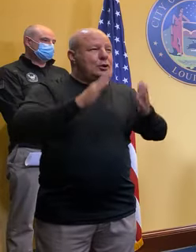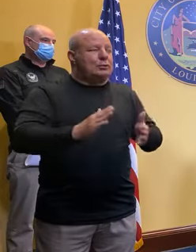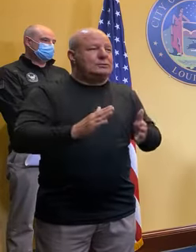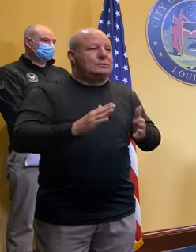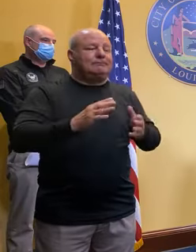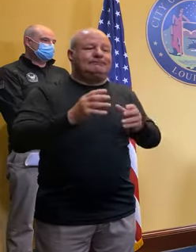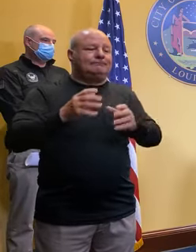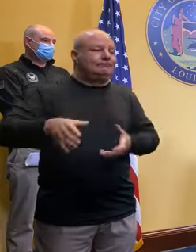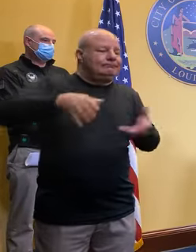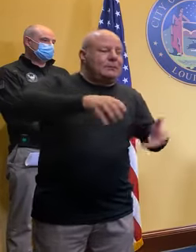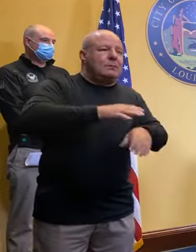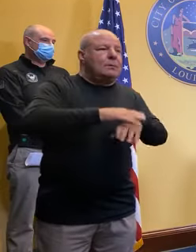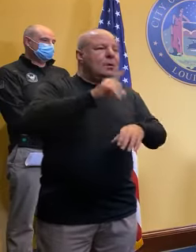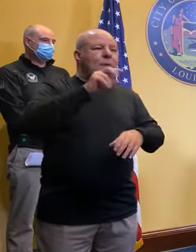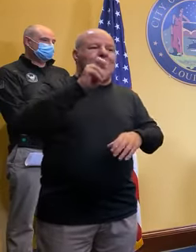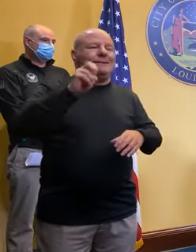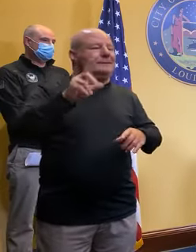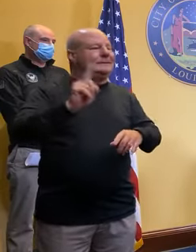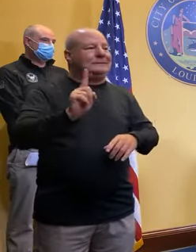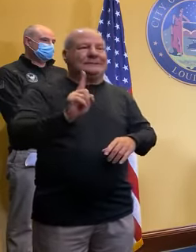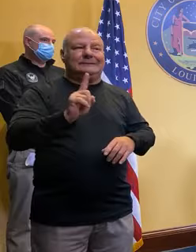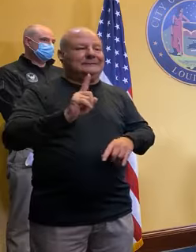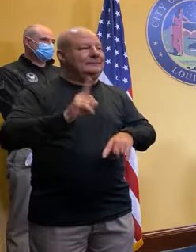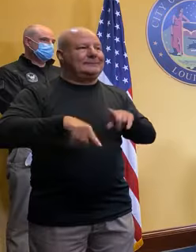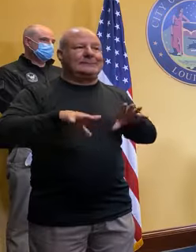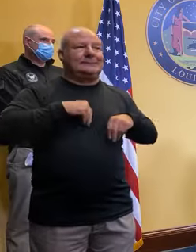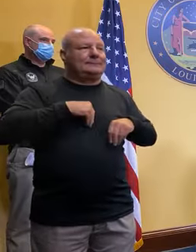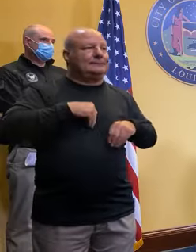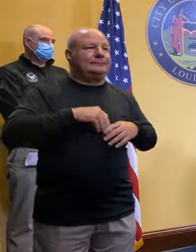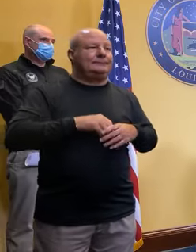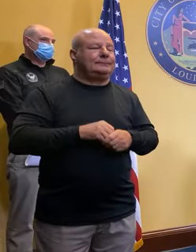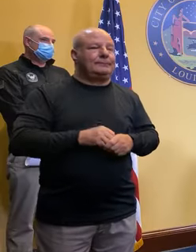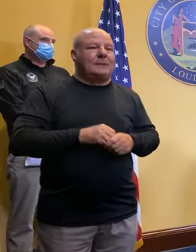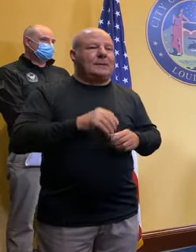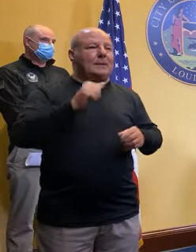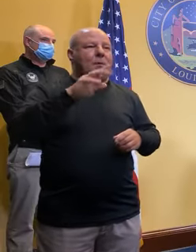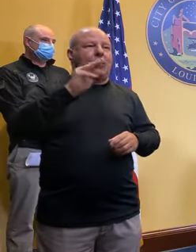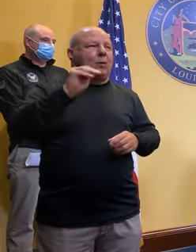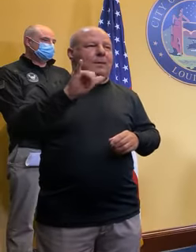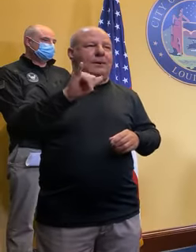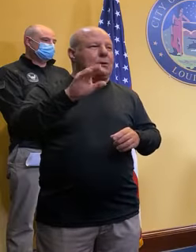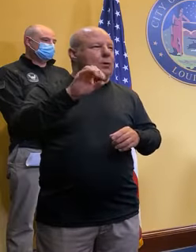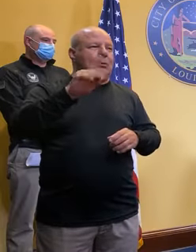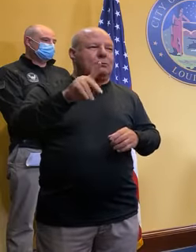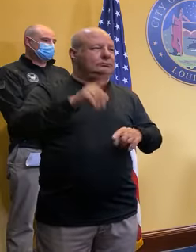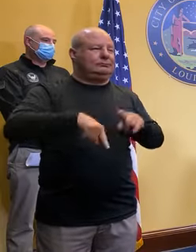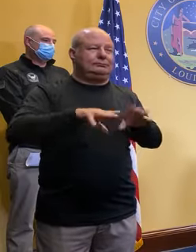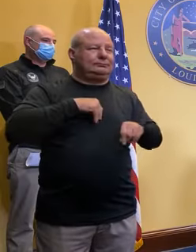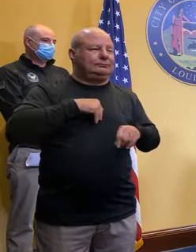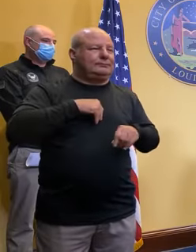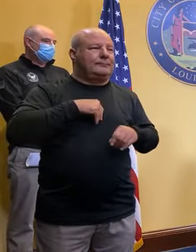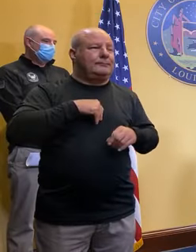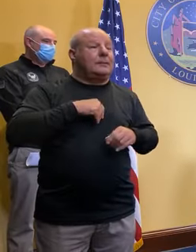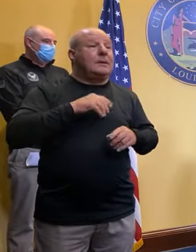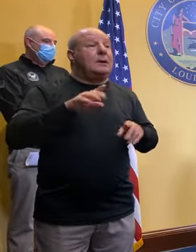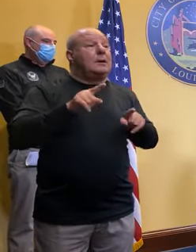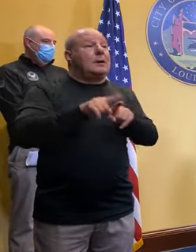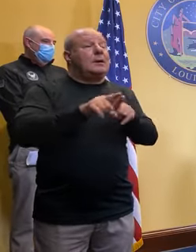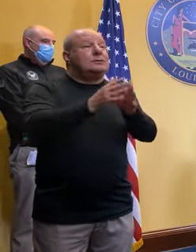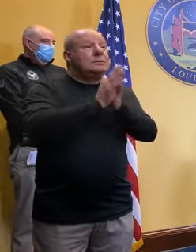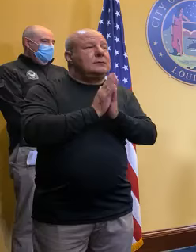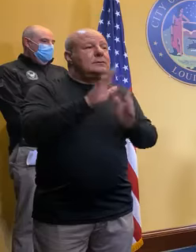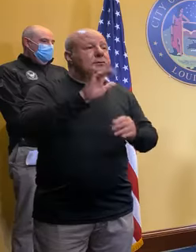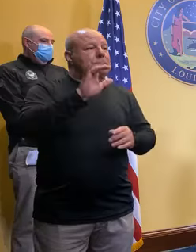just have to, we can't have that in the Army Corps. Also requested about 2,500